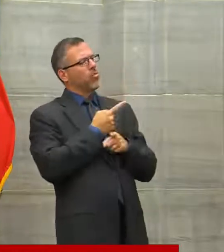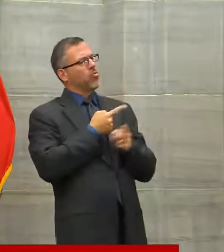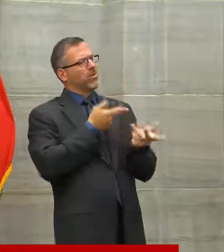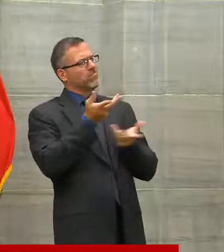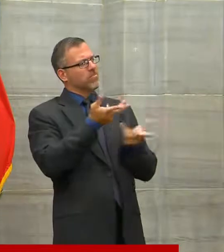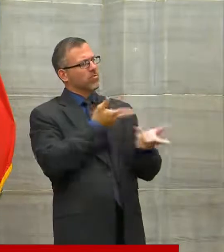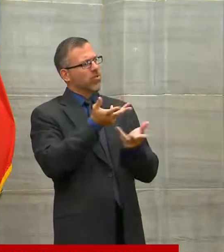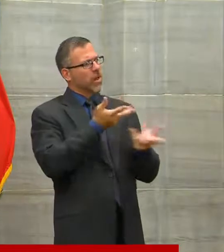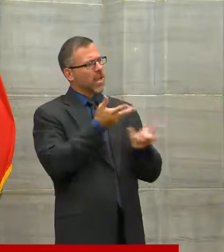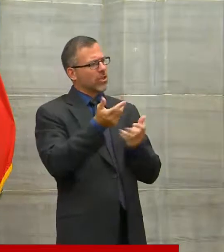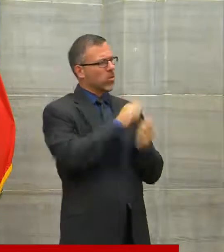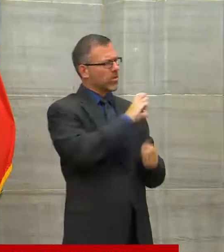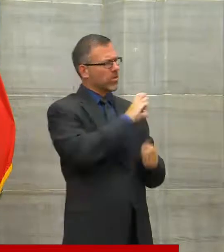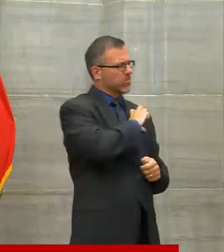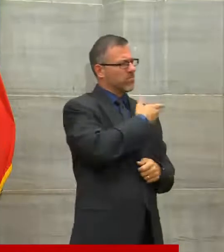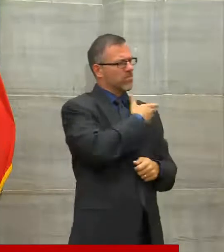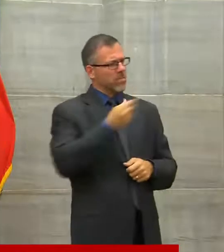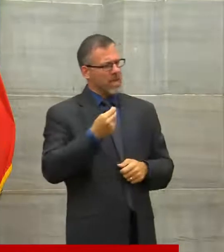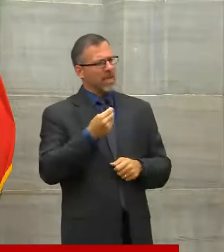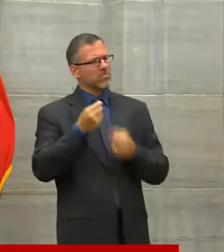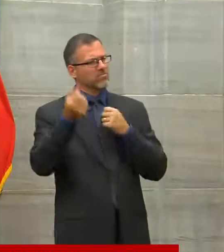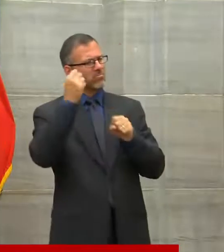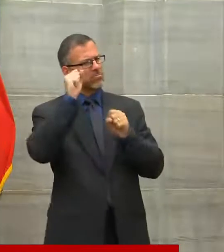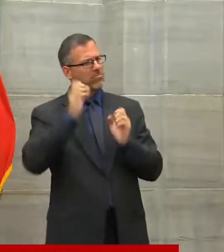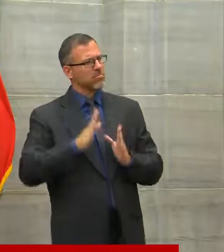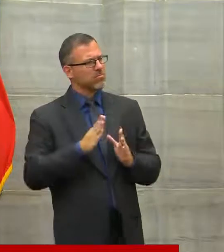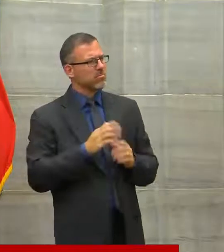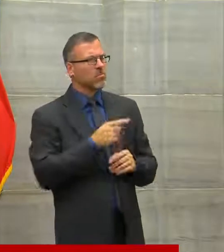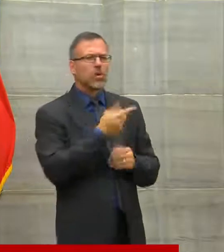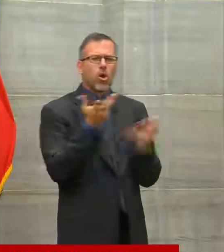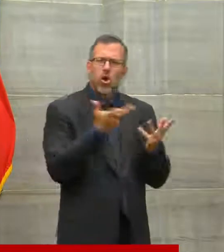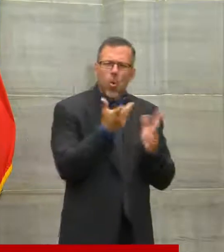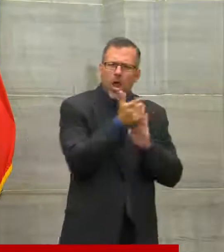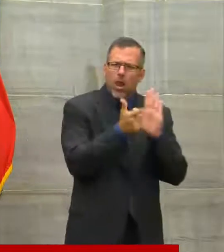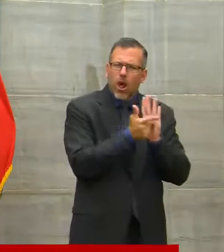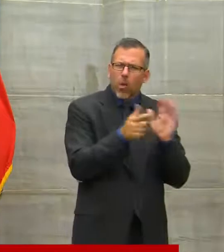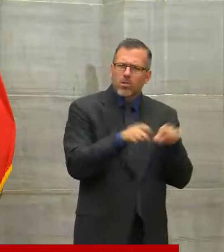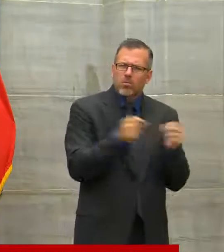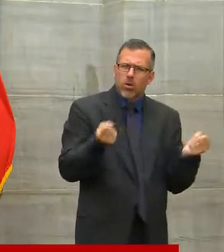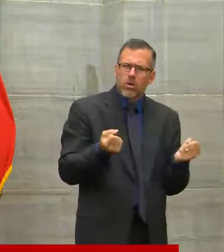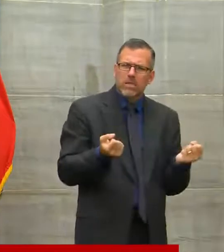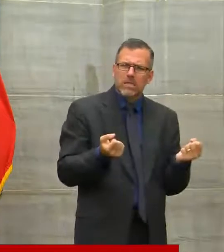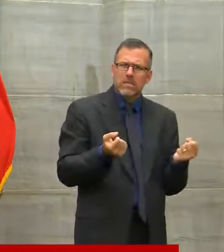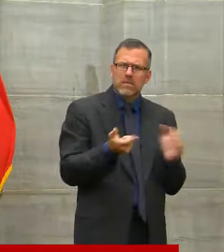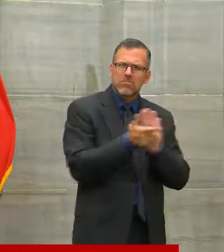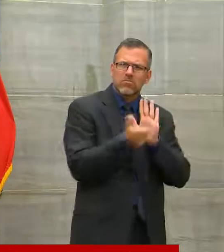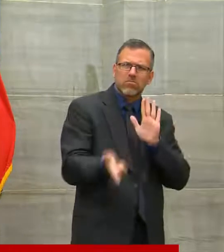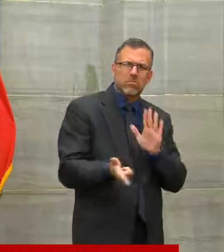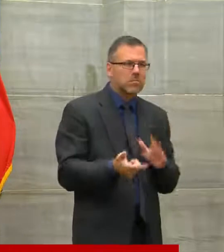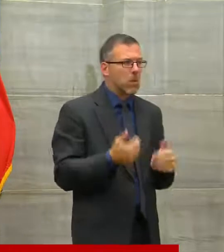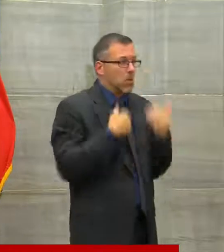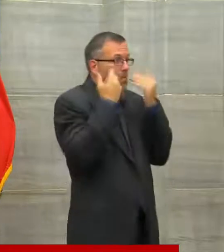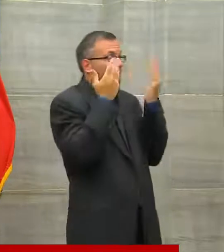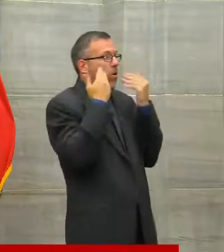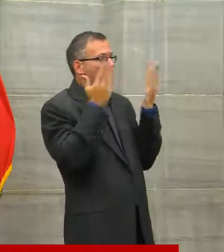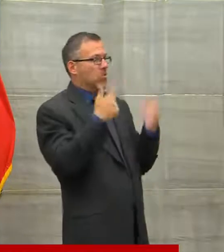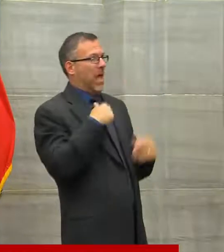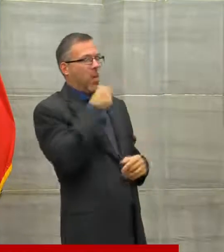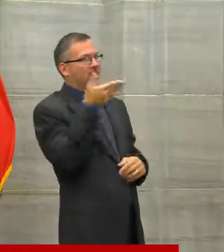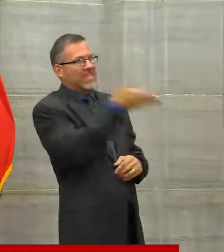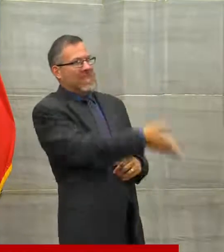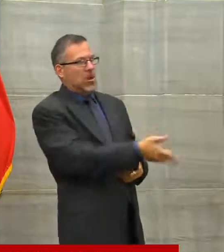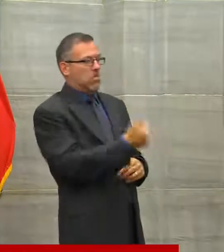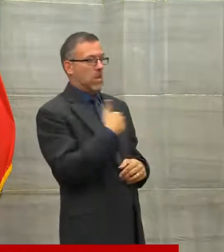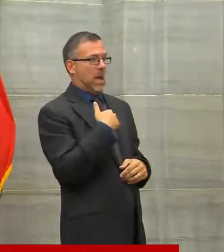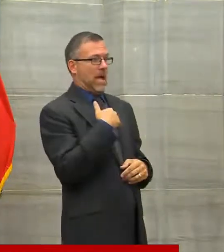and citizens. And what were the laws that were broken? As I said, I can't speak to that specific incident because I wasn't there. I'm not